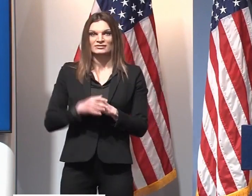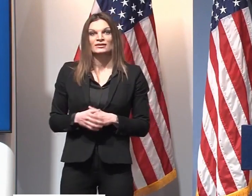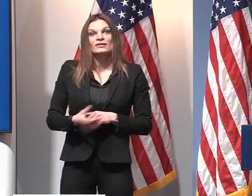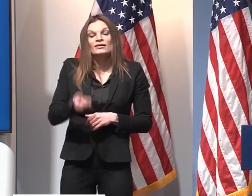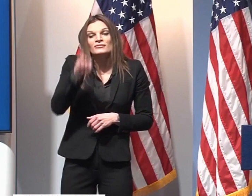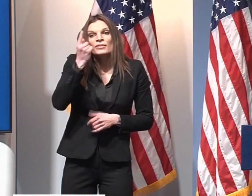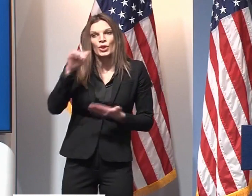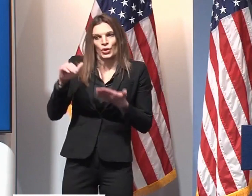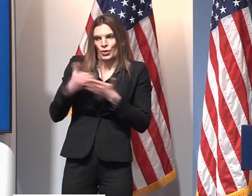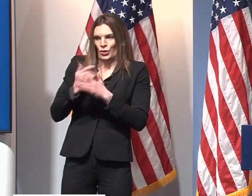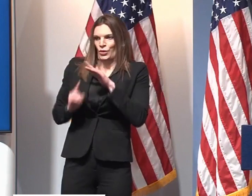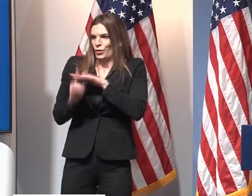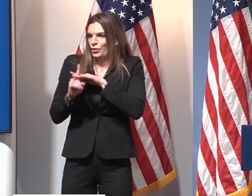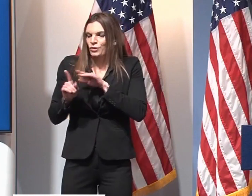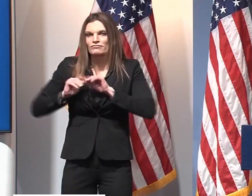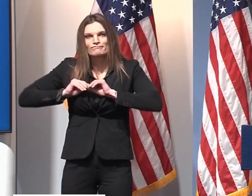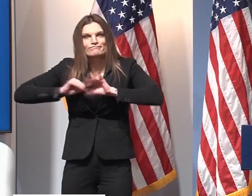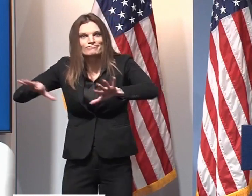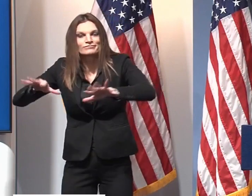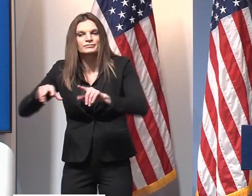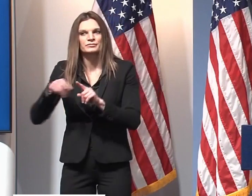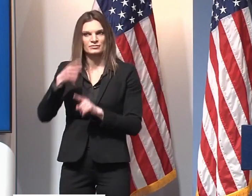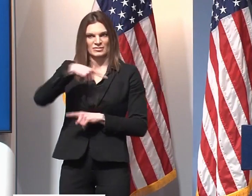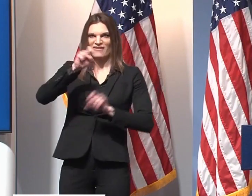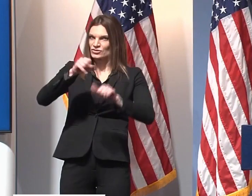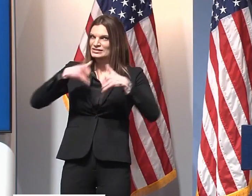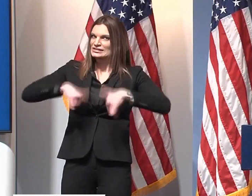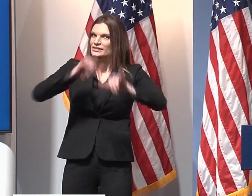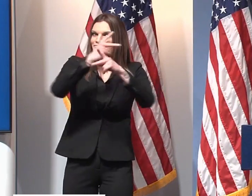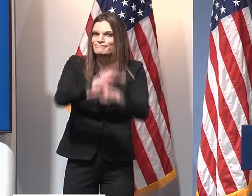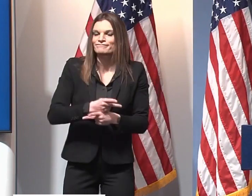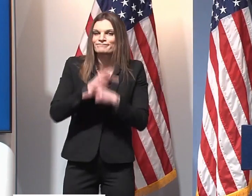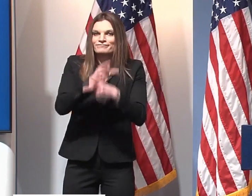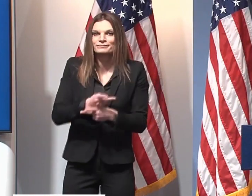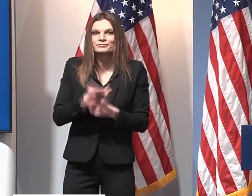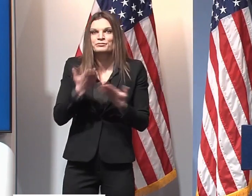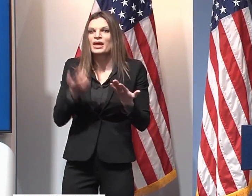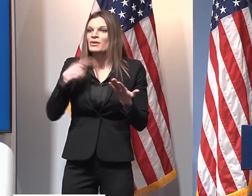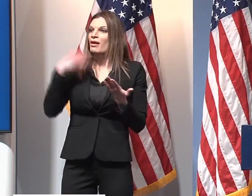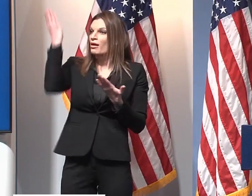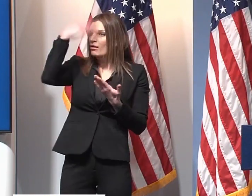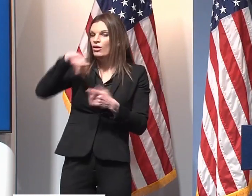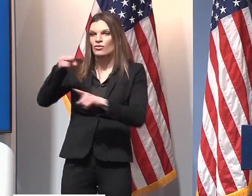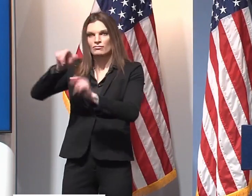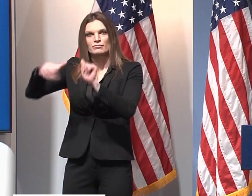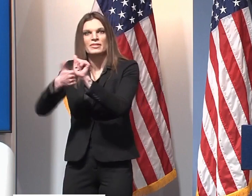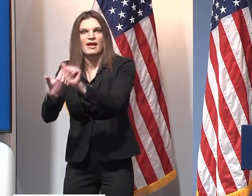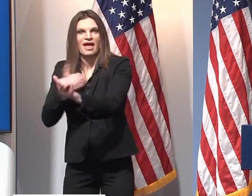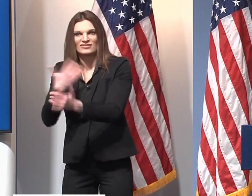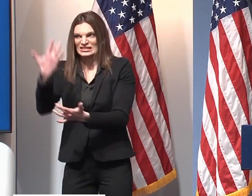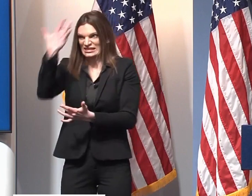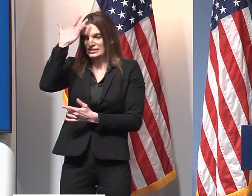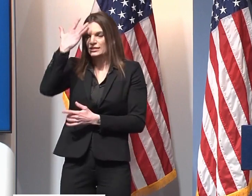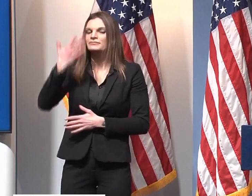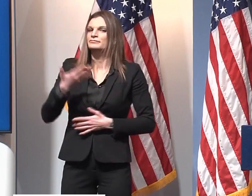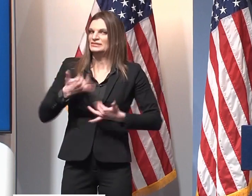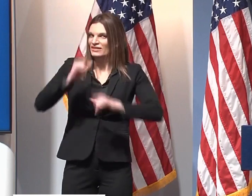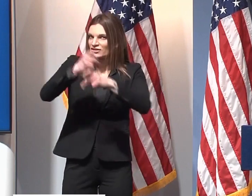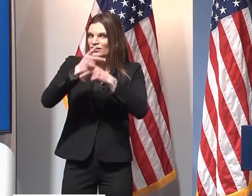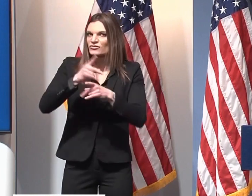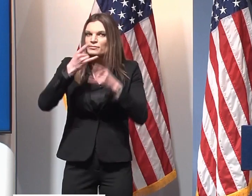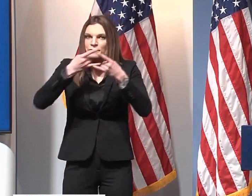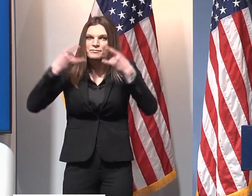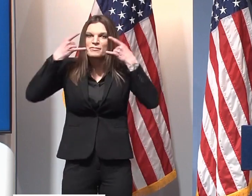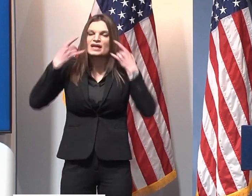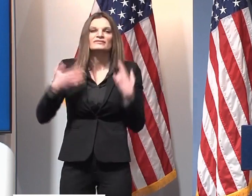are possibly more cases that we don't yet know about. Wear a well-fitting cloth mask with multiple